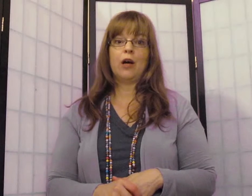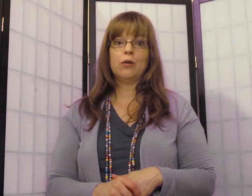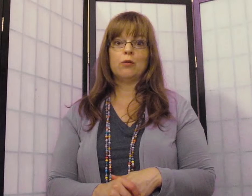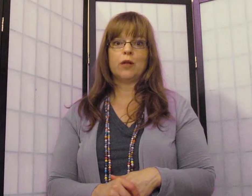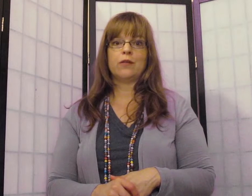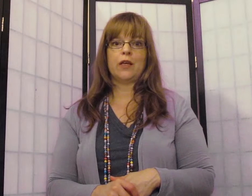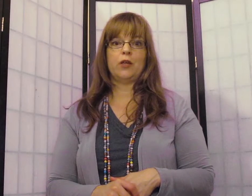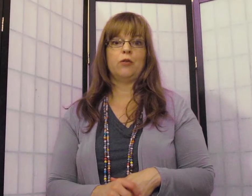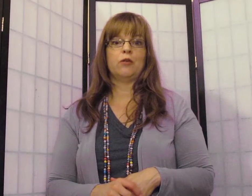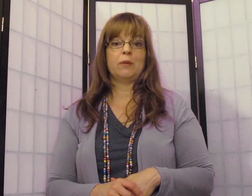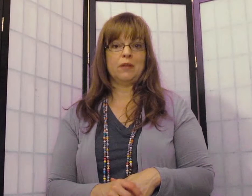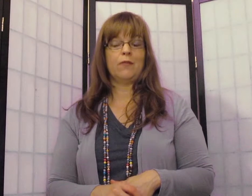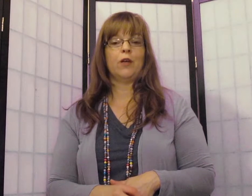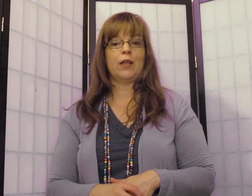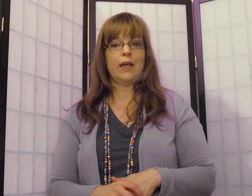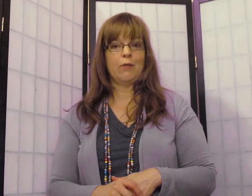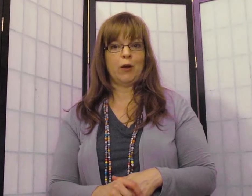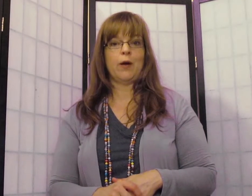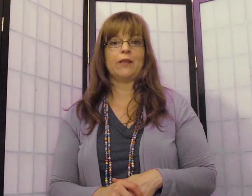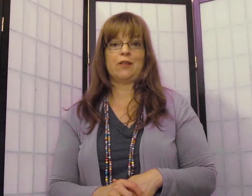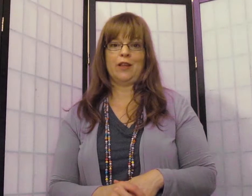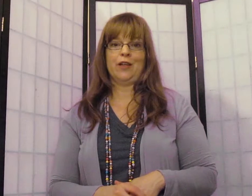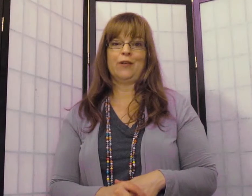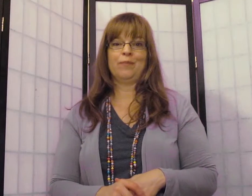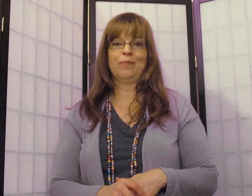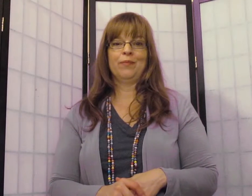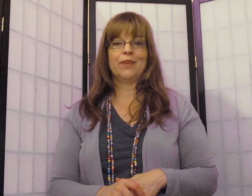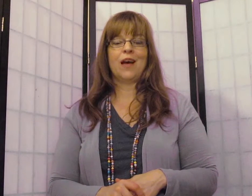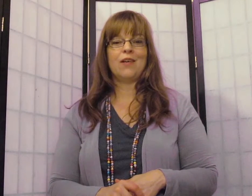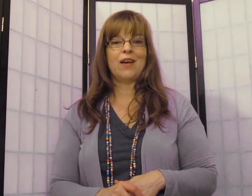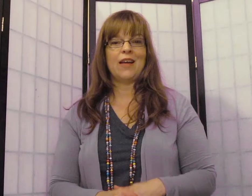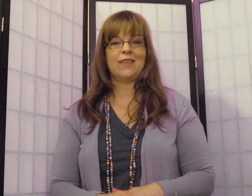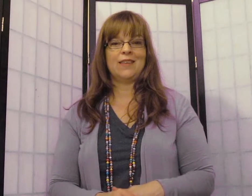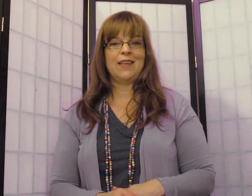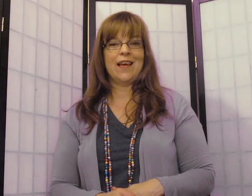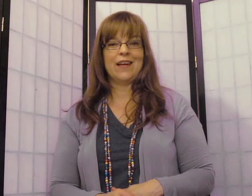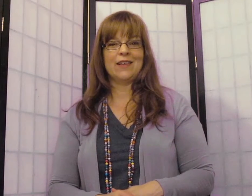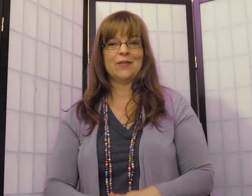those words that you specifically request to learn. All right, see you later.